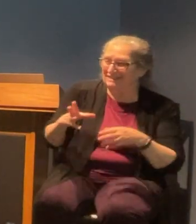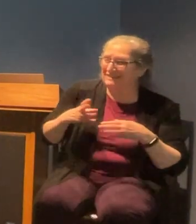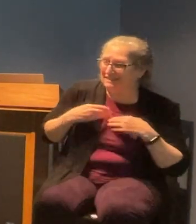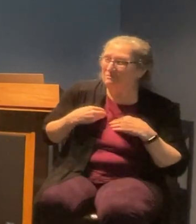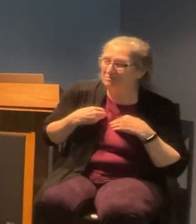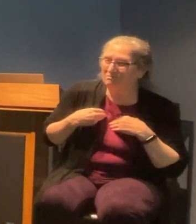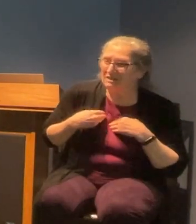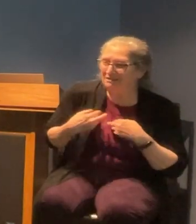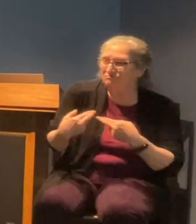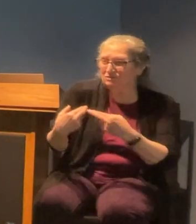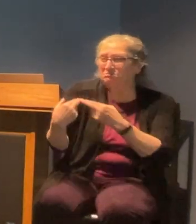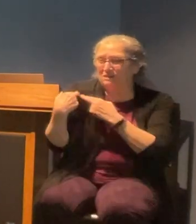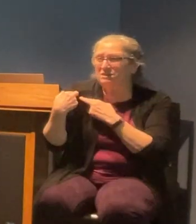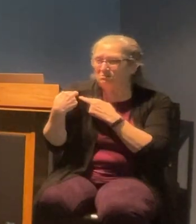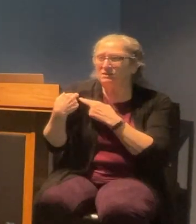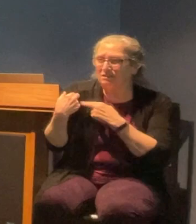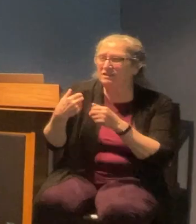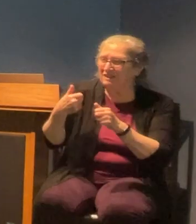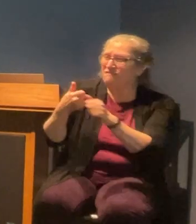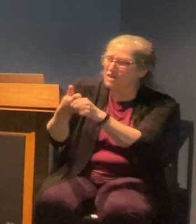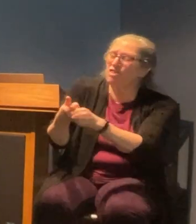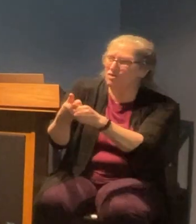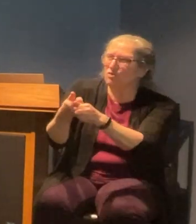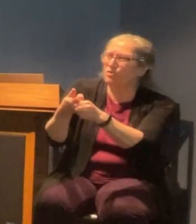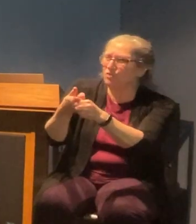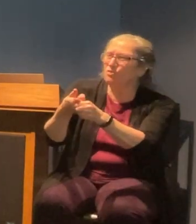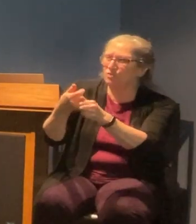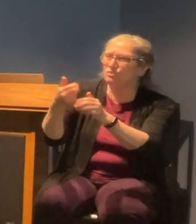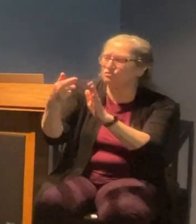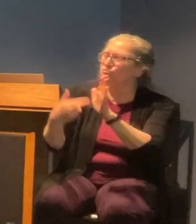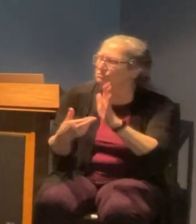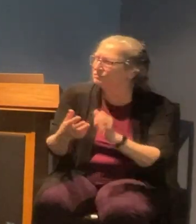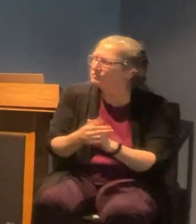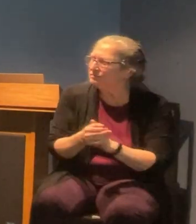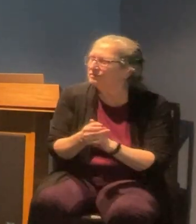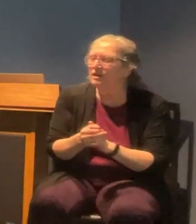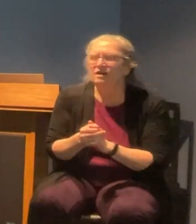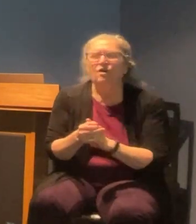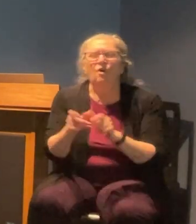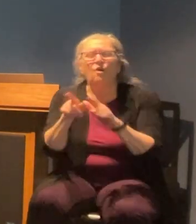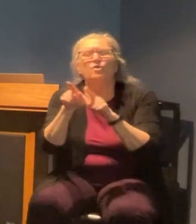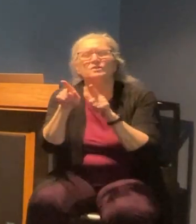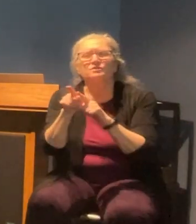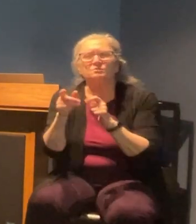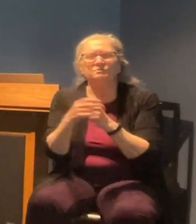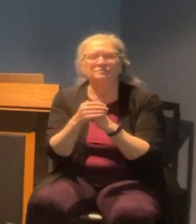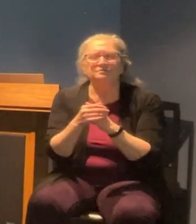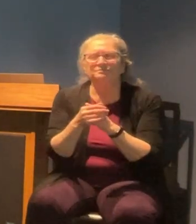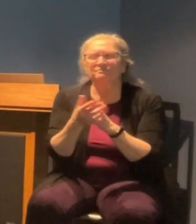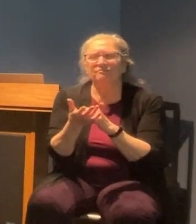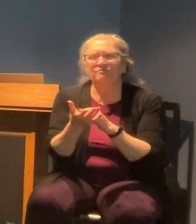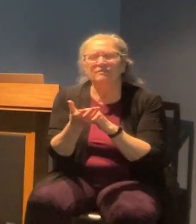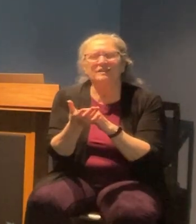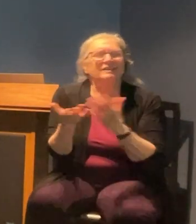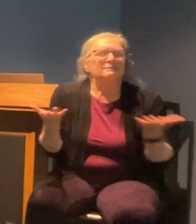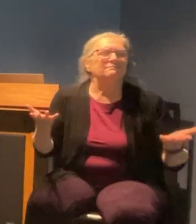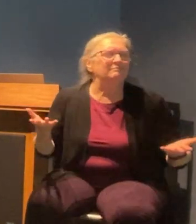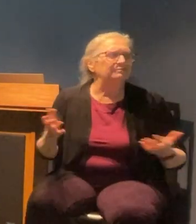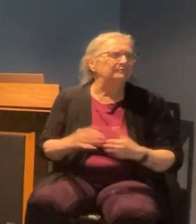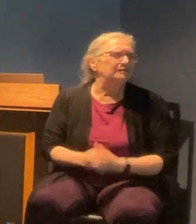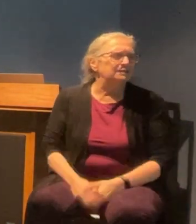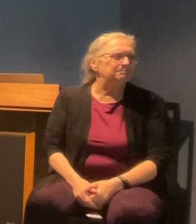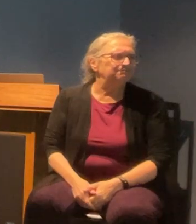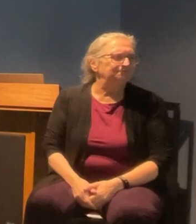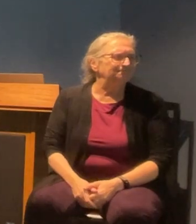will be. And I actually think it's something even that needs to be even on like a much kind